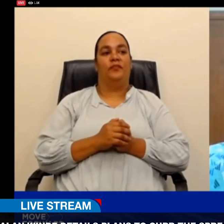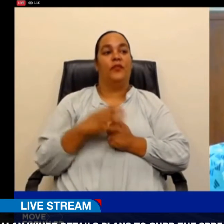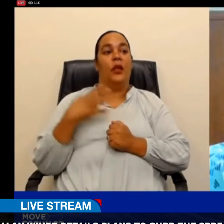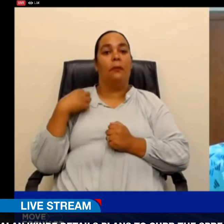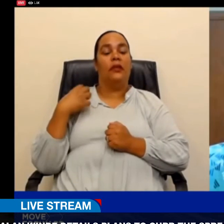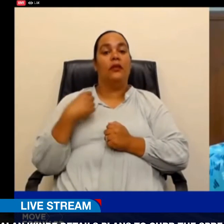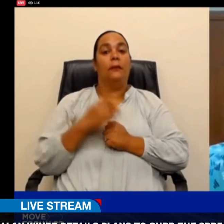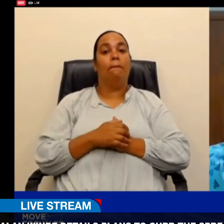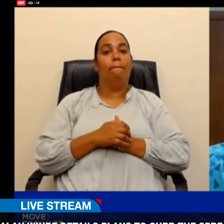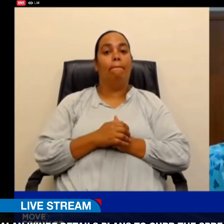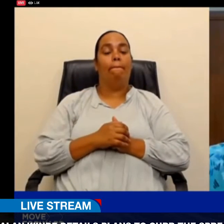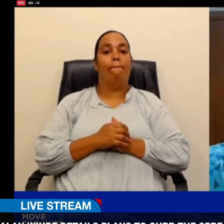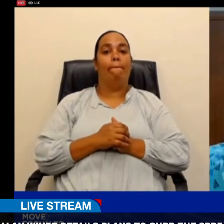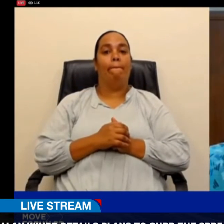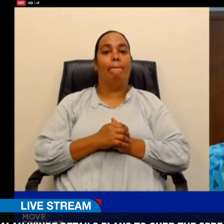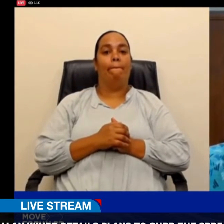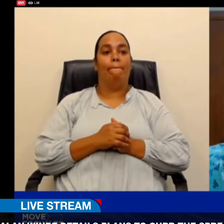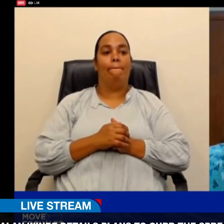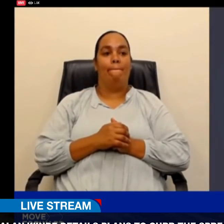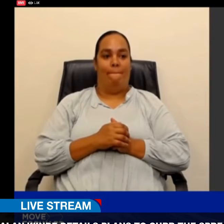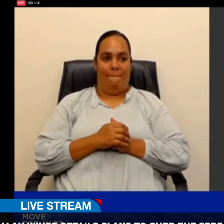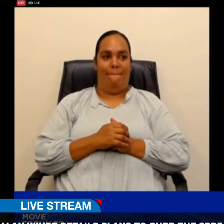Mbombo? Yeah.